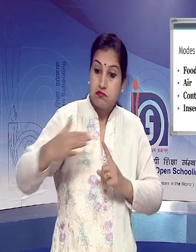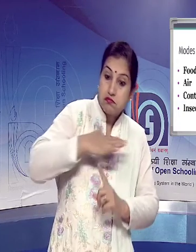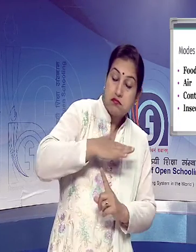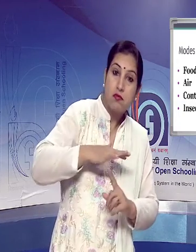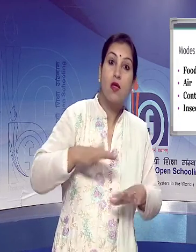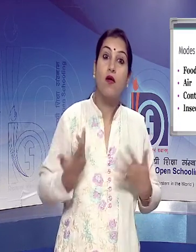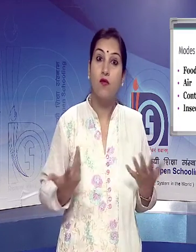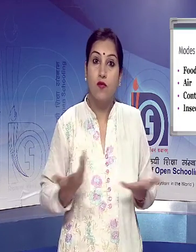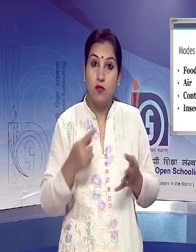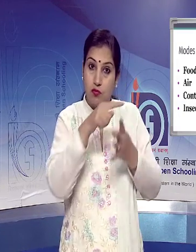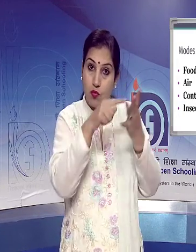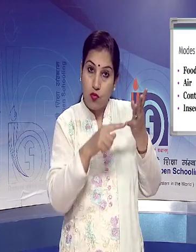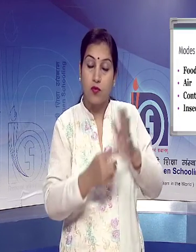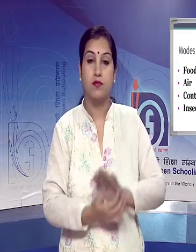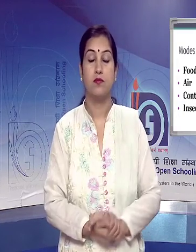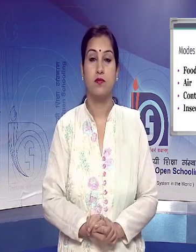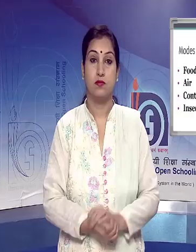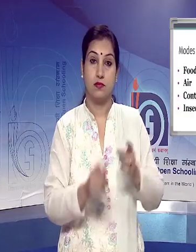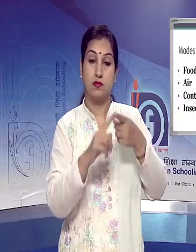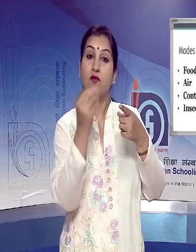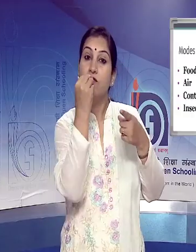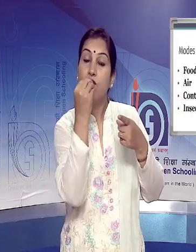are food and water,